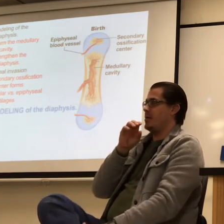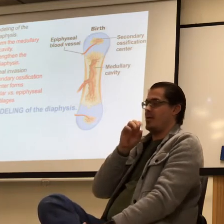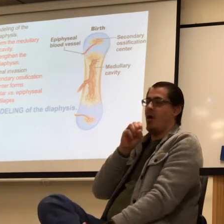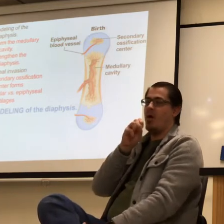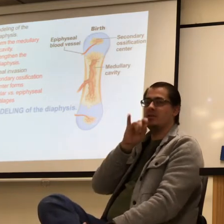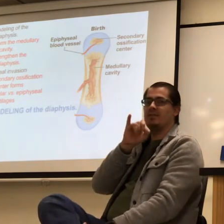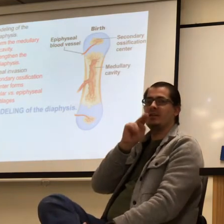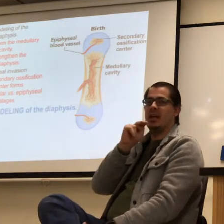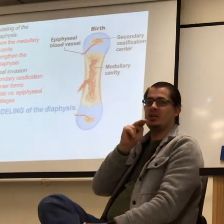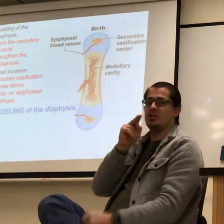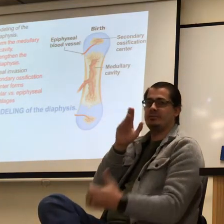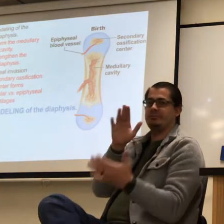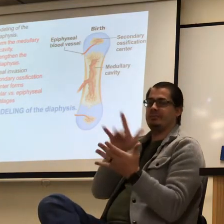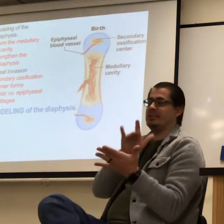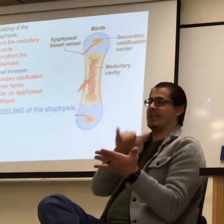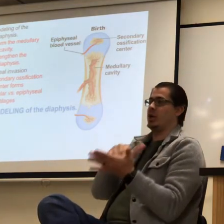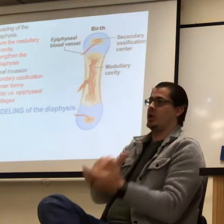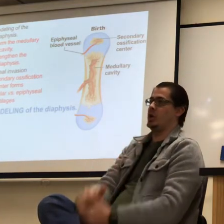center.